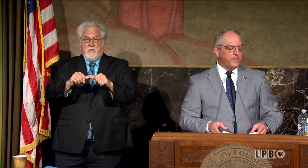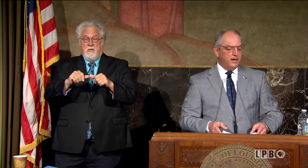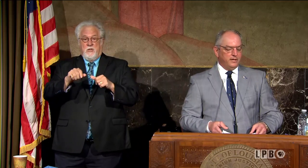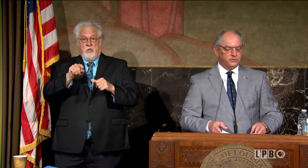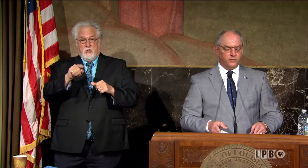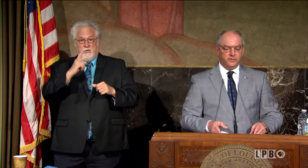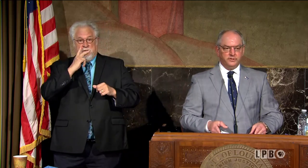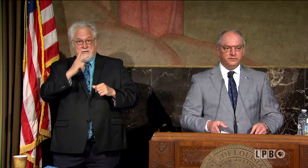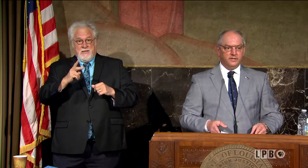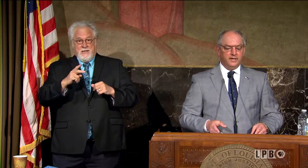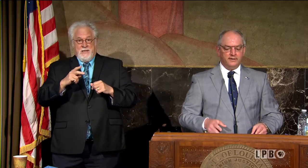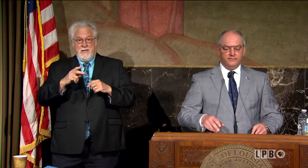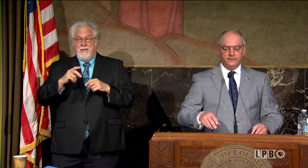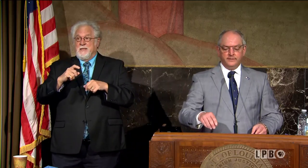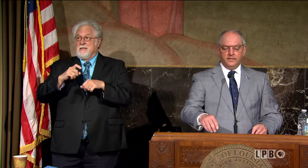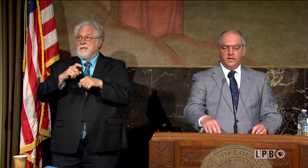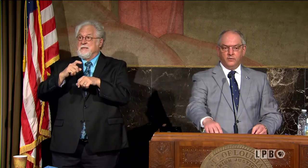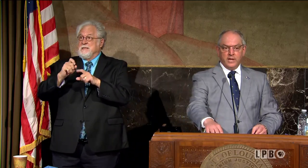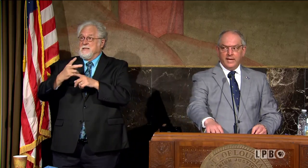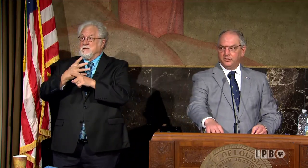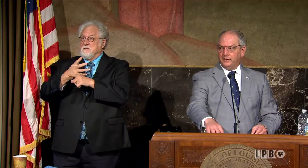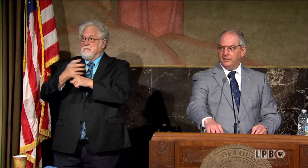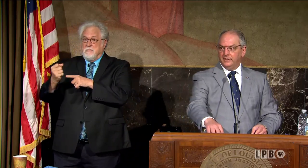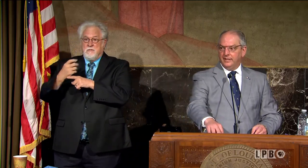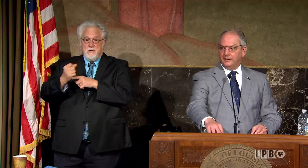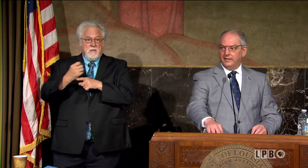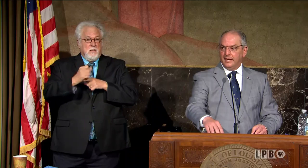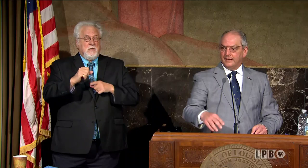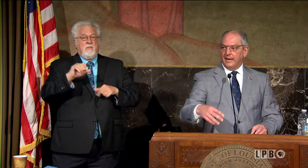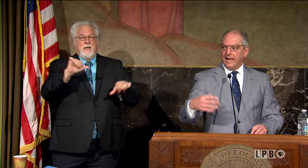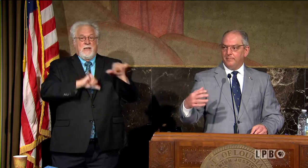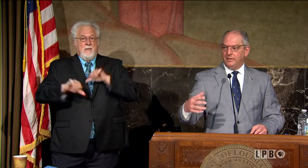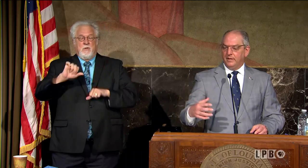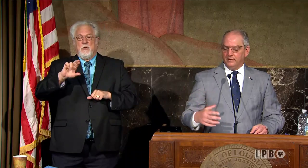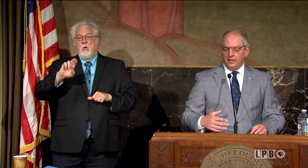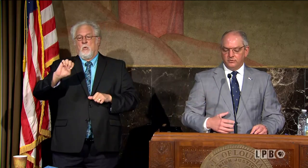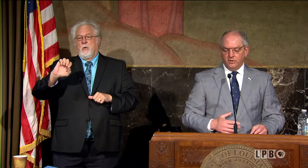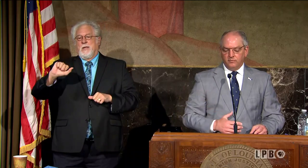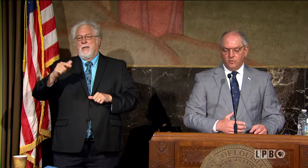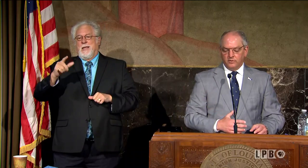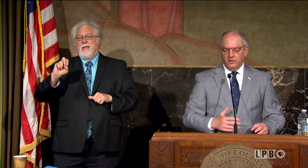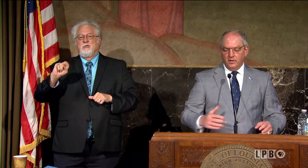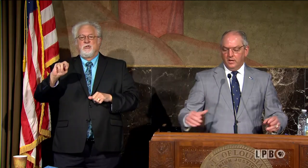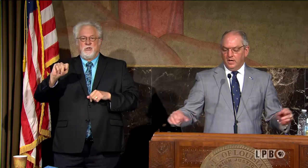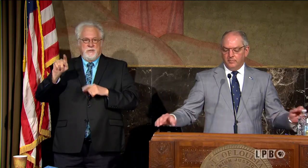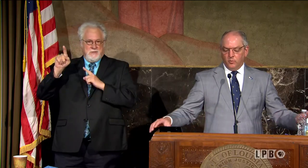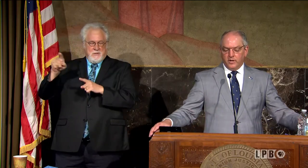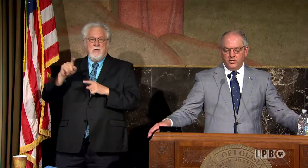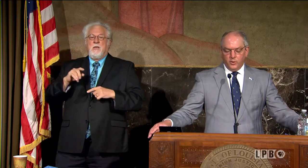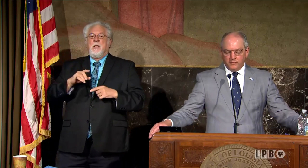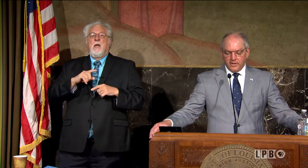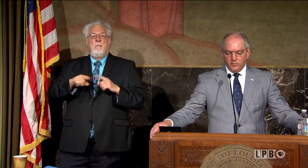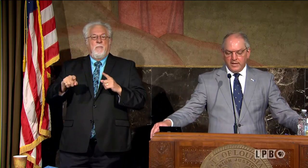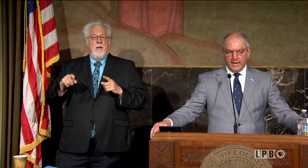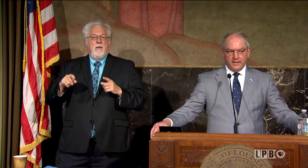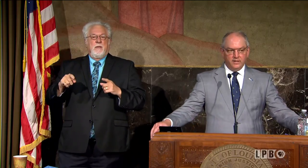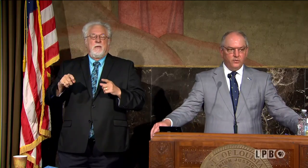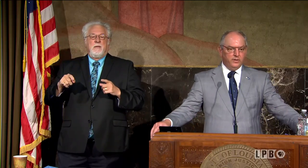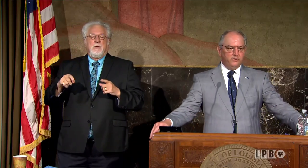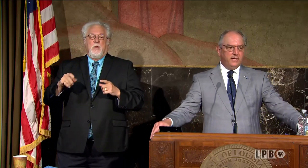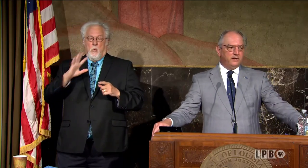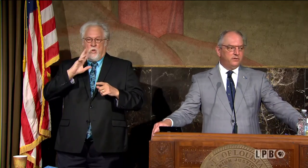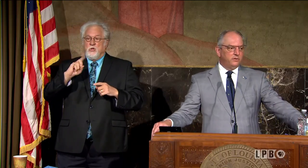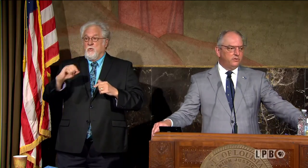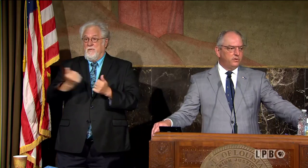see shortages of reagent at the lab and so forth. But we're going to do everything we can